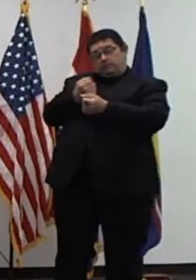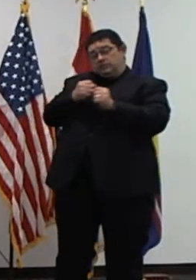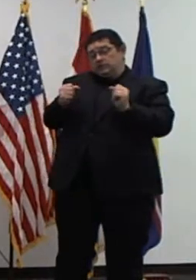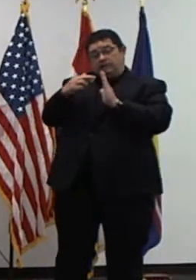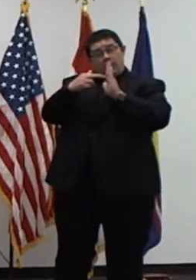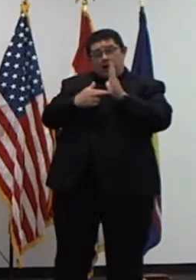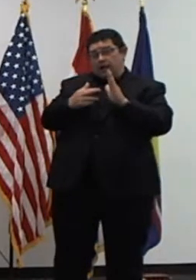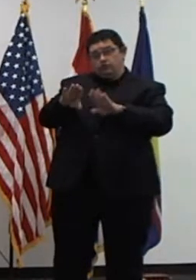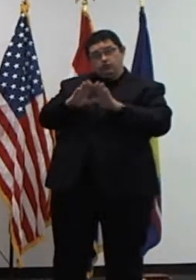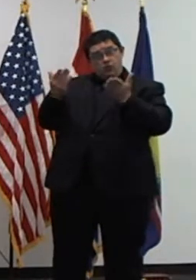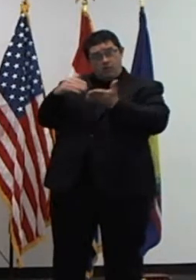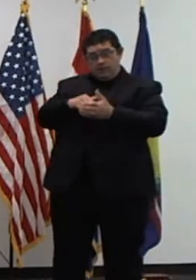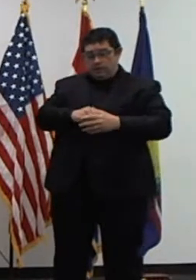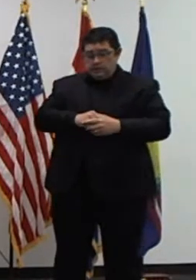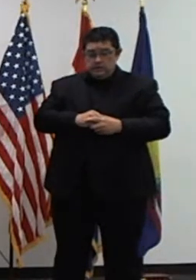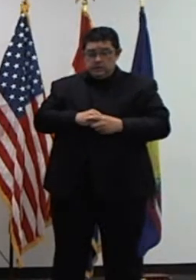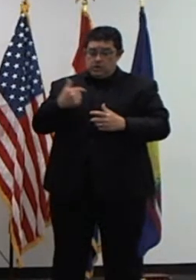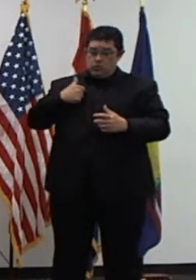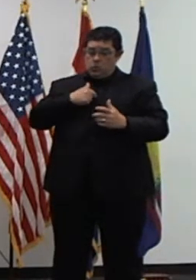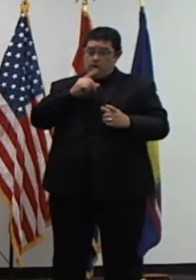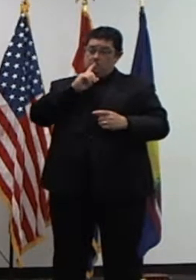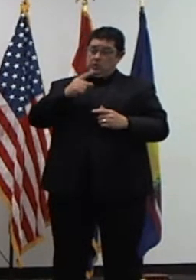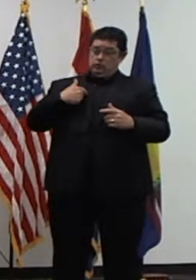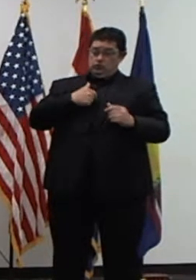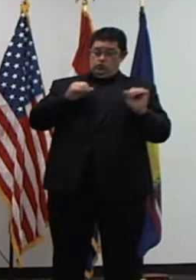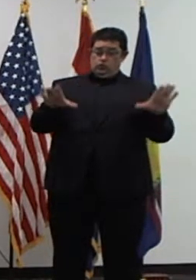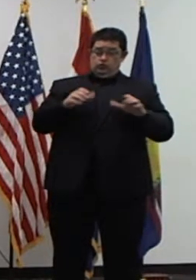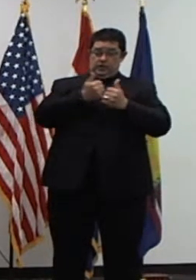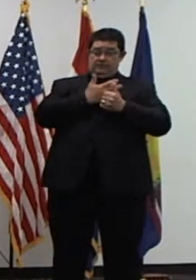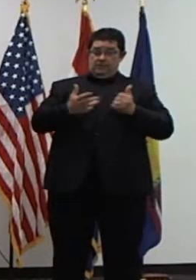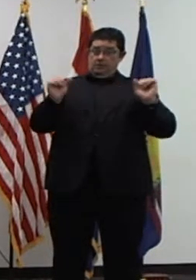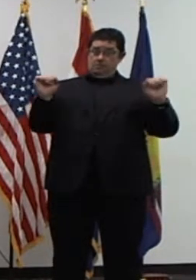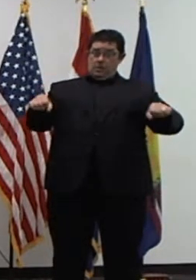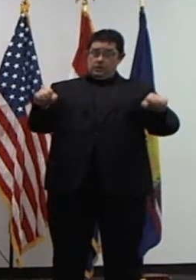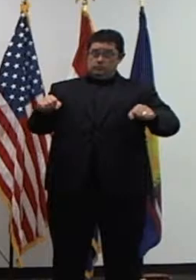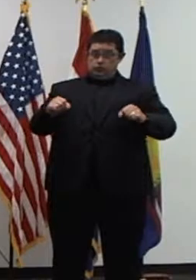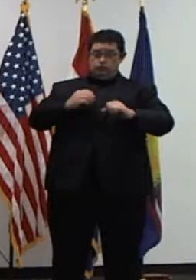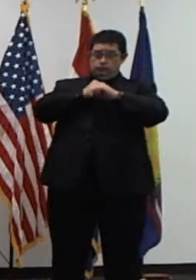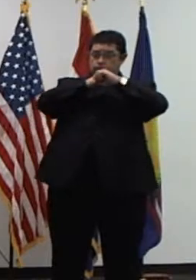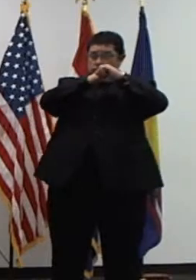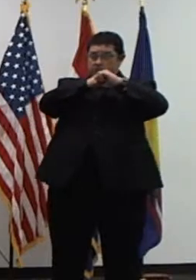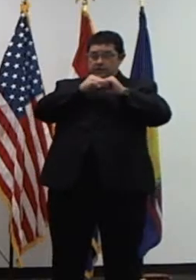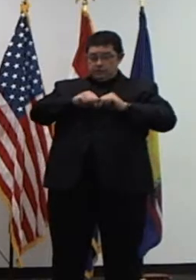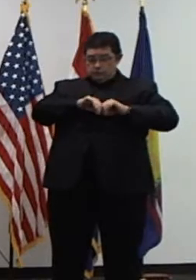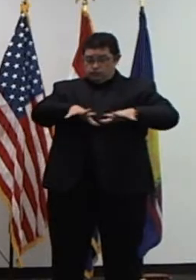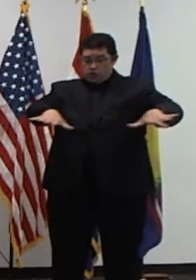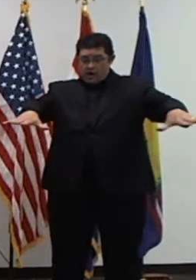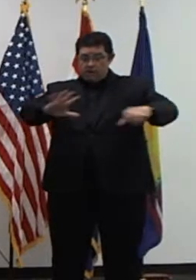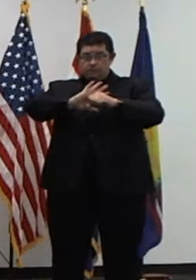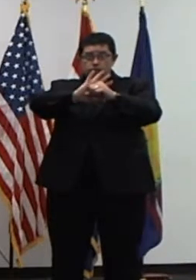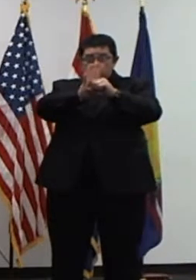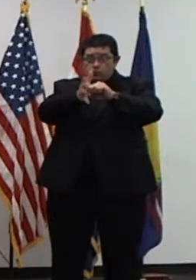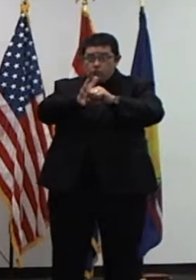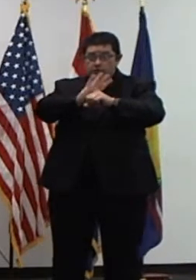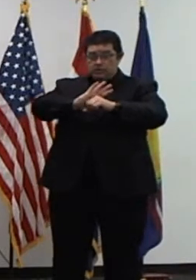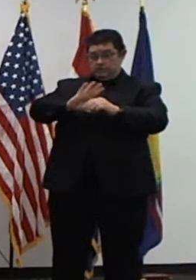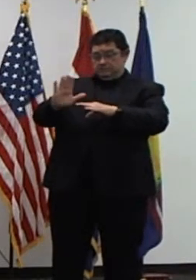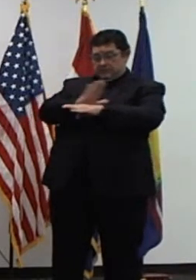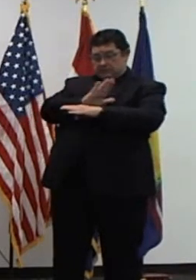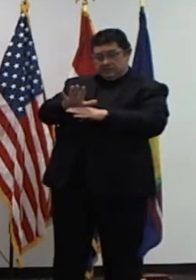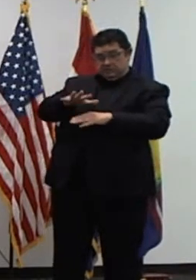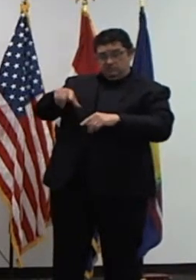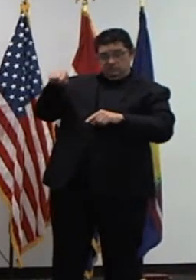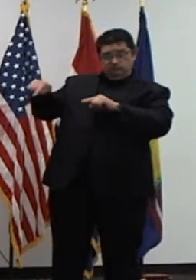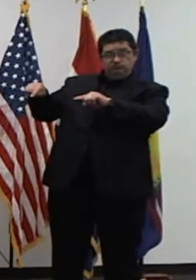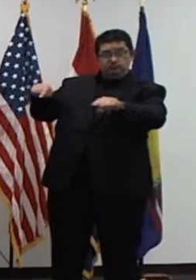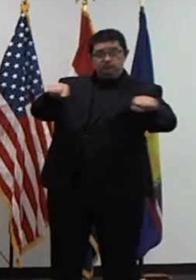and we're going to make sure that we're doing everything possible to prevent the spread of COVID-19 in a business, in a place of business,